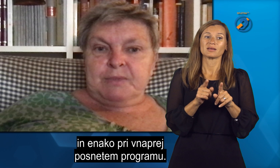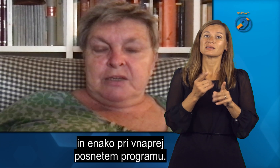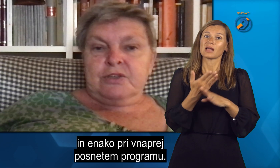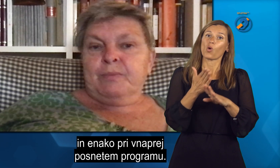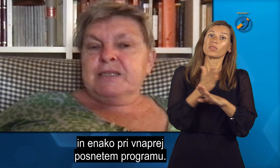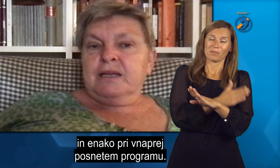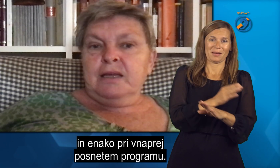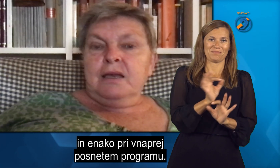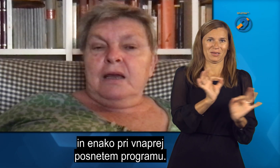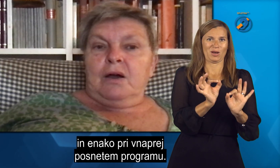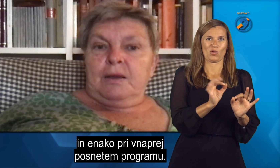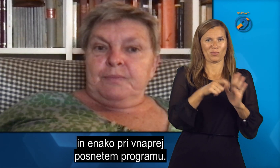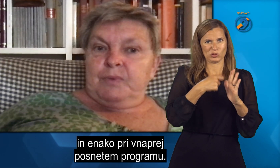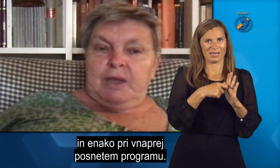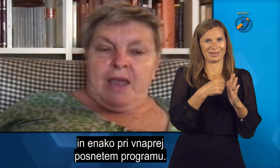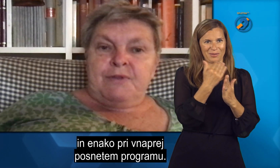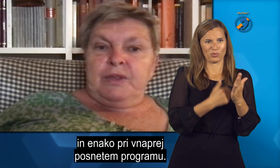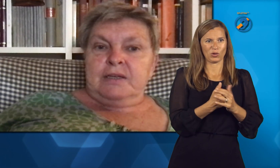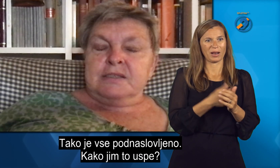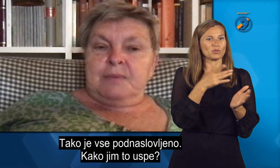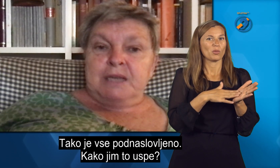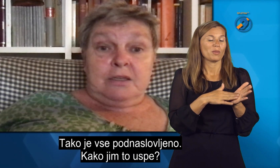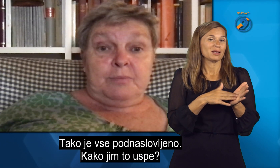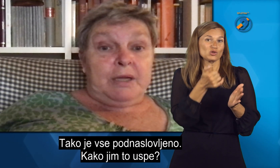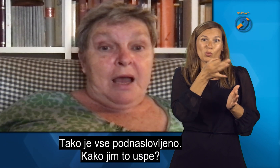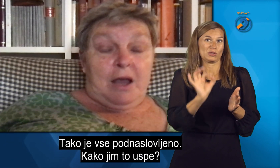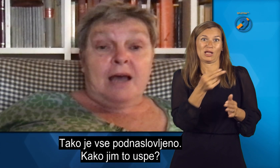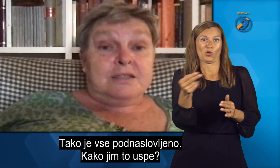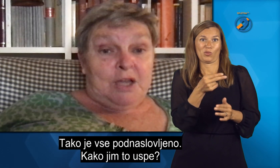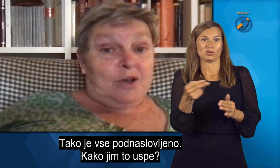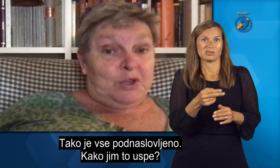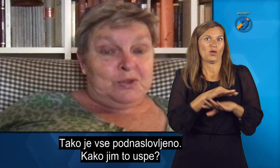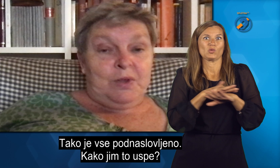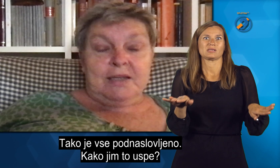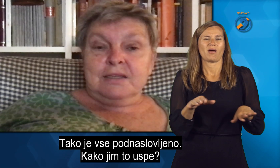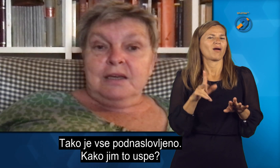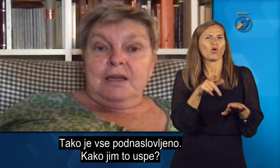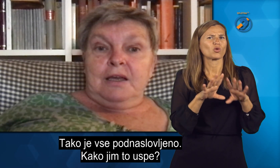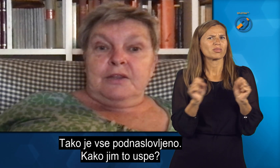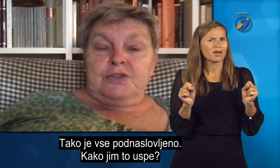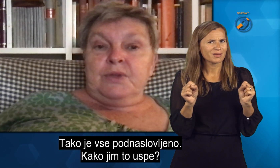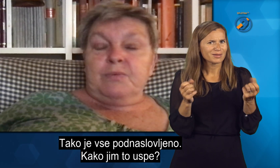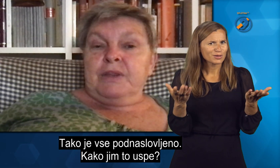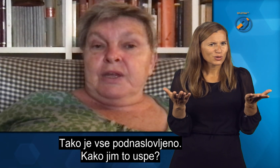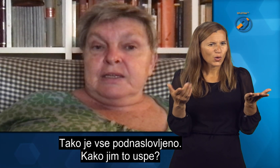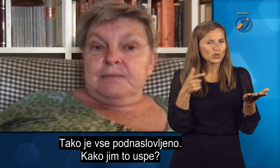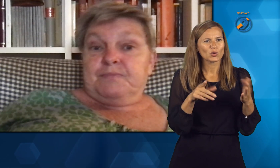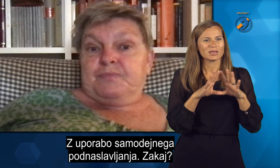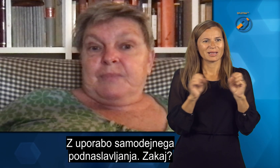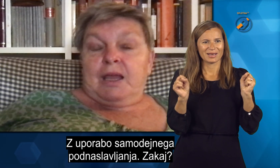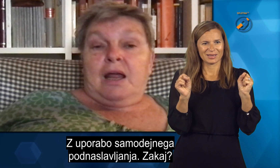recorded subtitles. So basically, everything is subtitled, but how they do that? They do that with